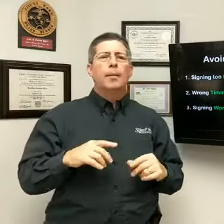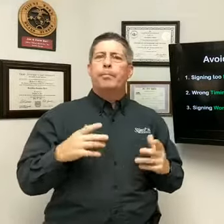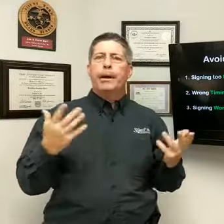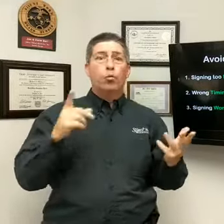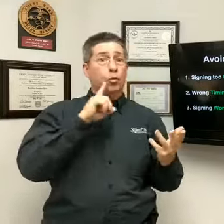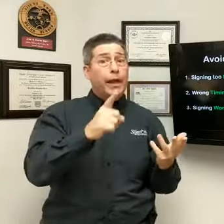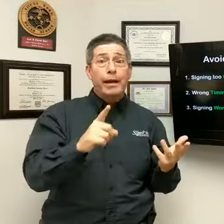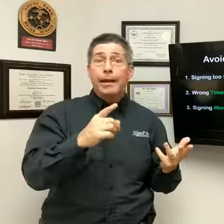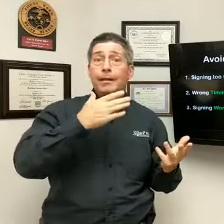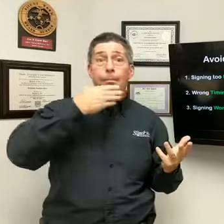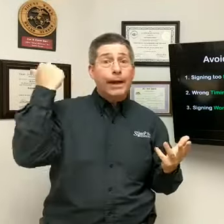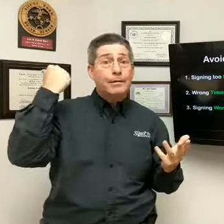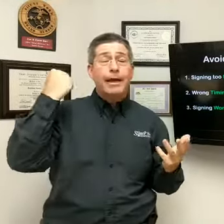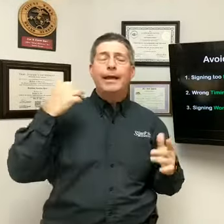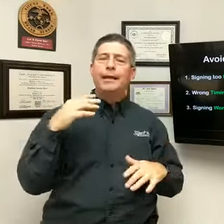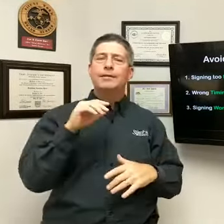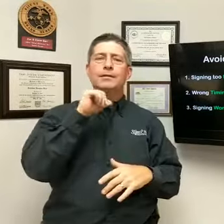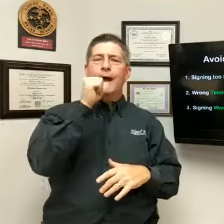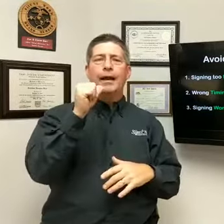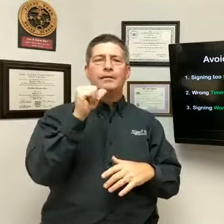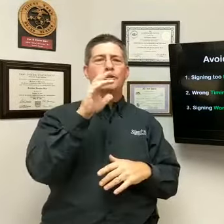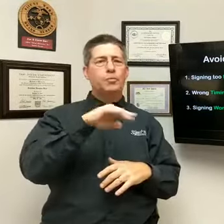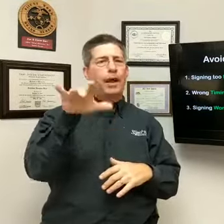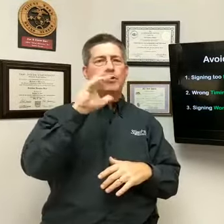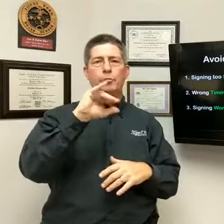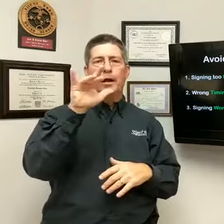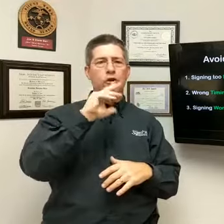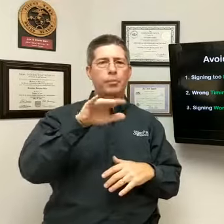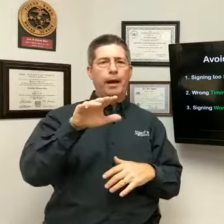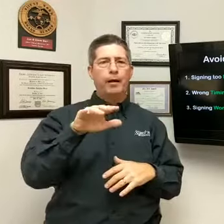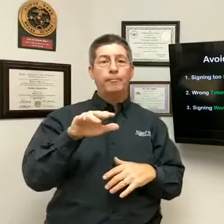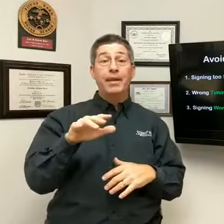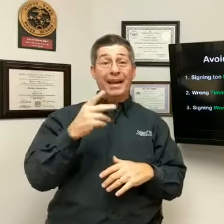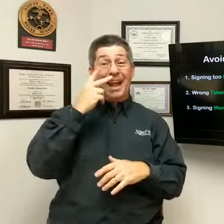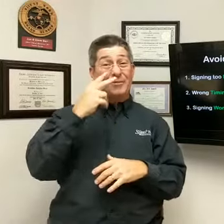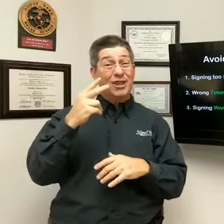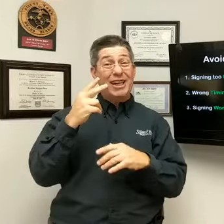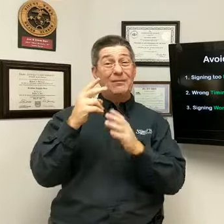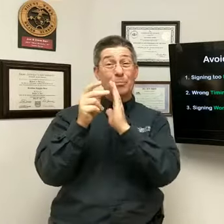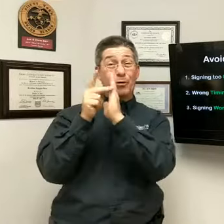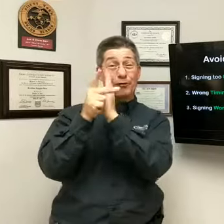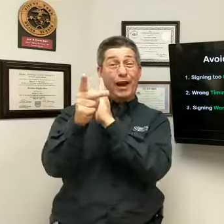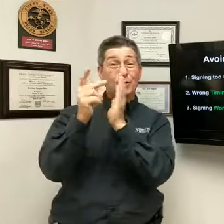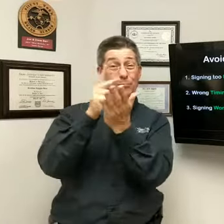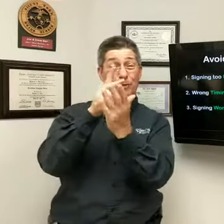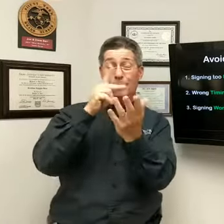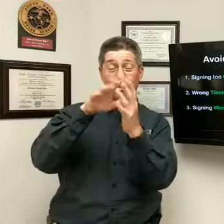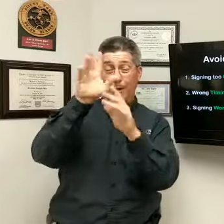But really, the best thing is not to spell. And I have seen even